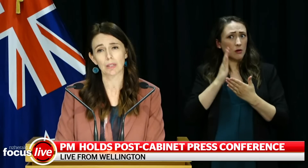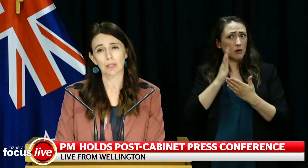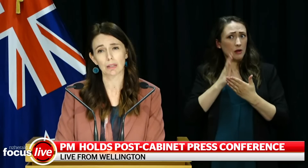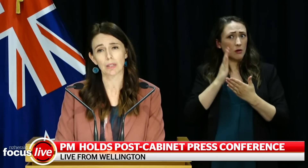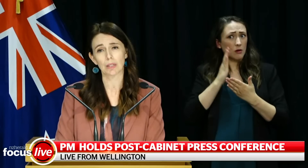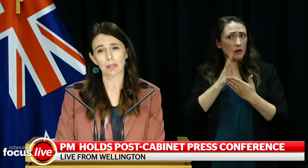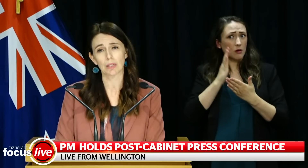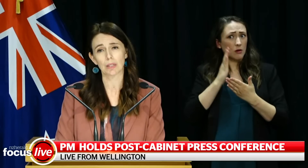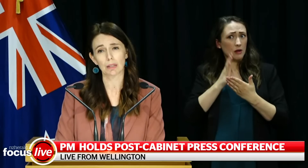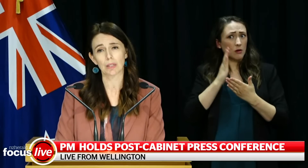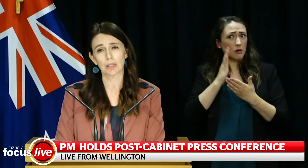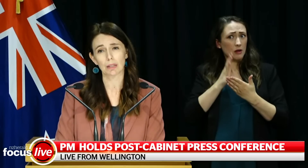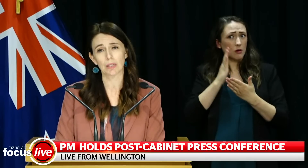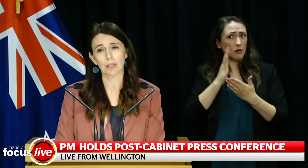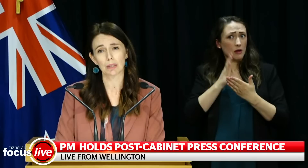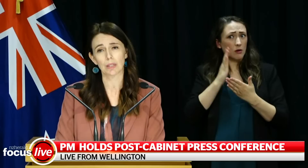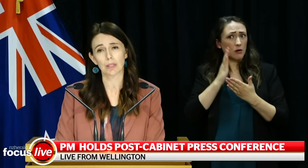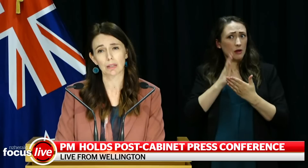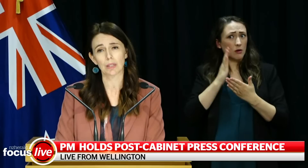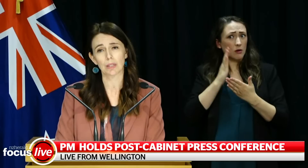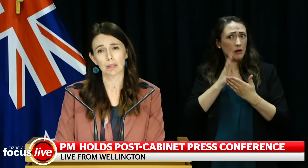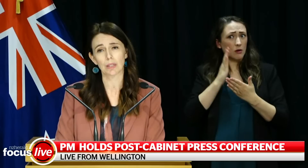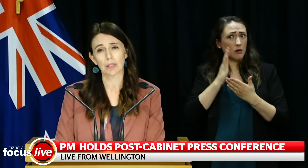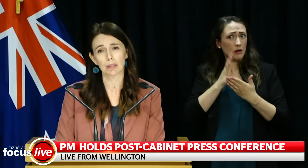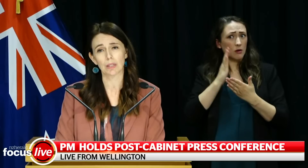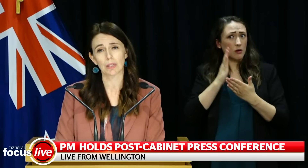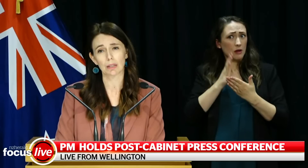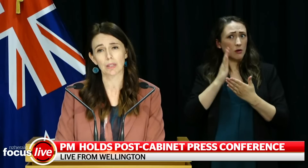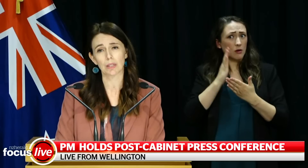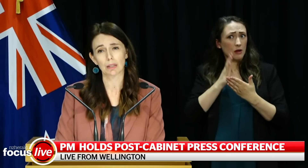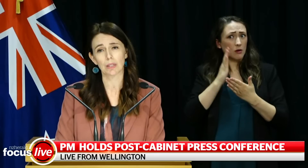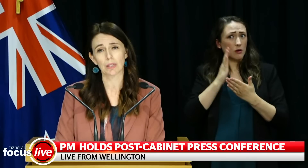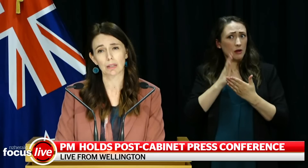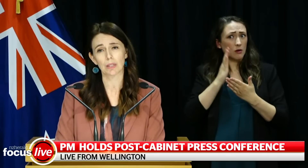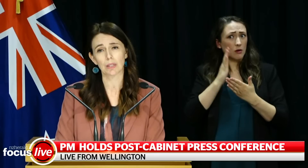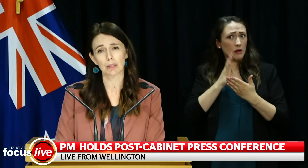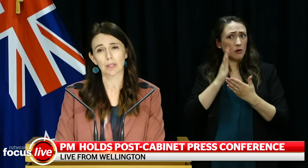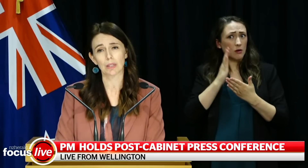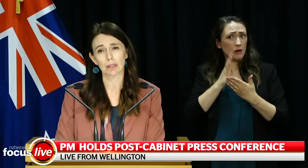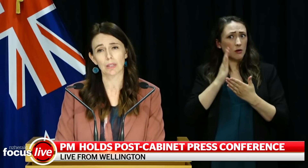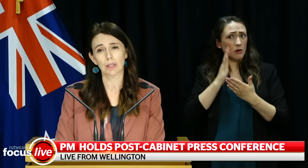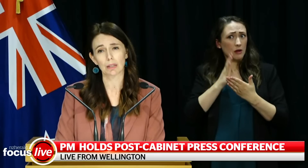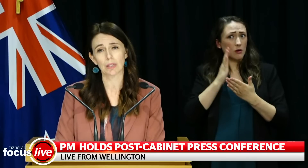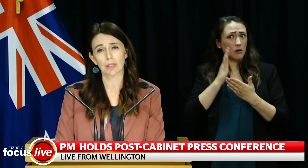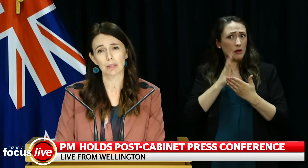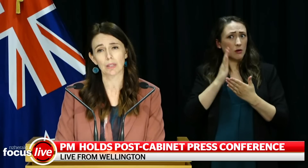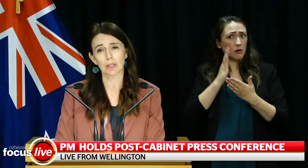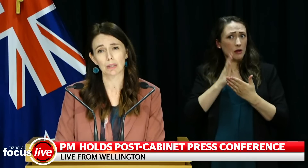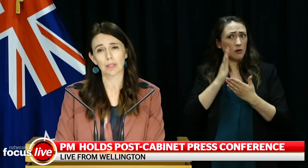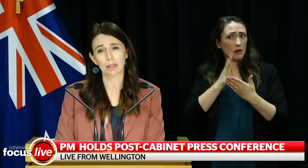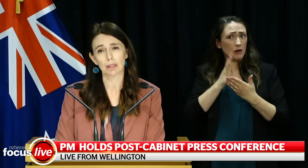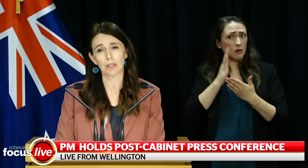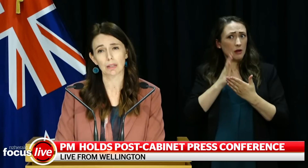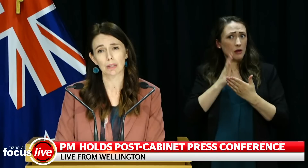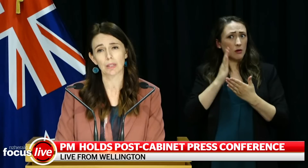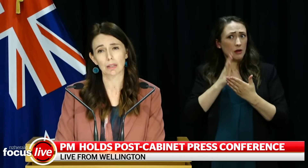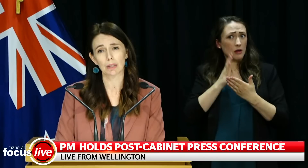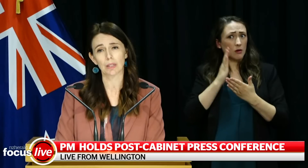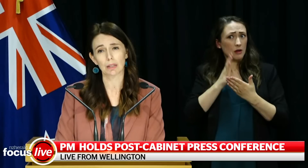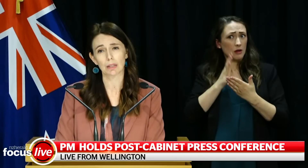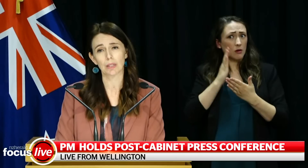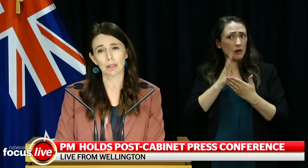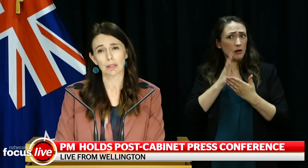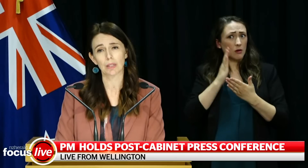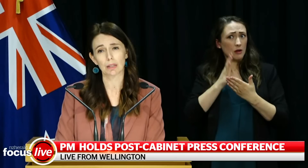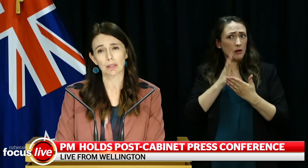of course, is if someone identifies themselves but through, for instance, their NZDF paid leave. But of course, there's an